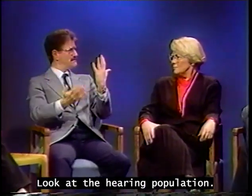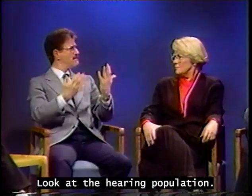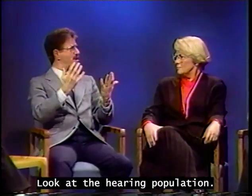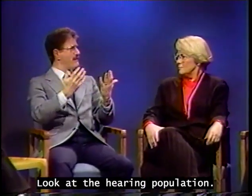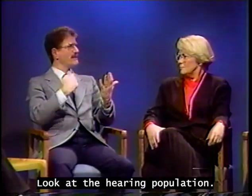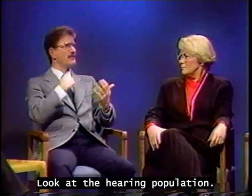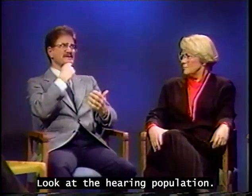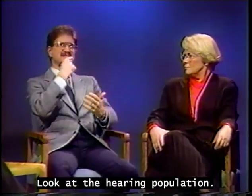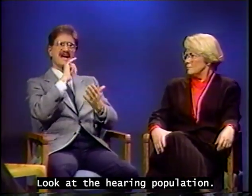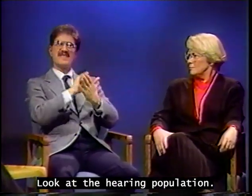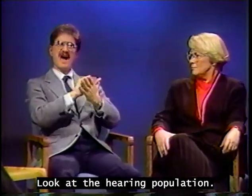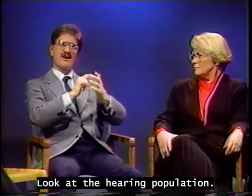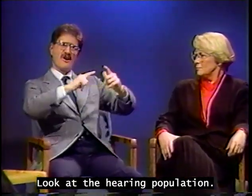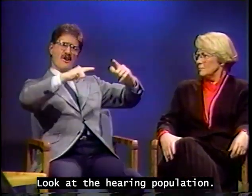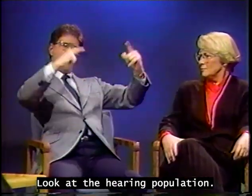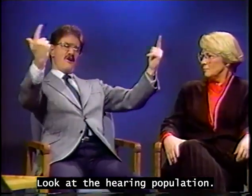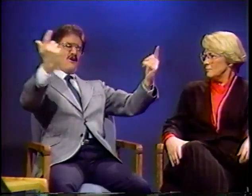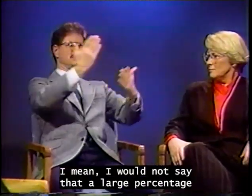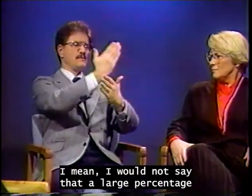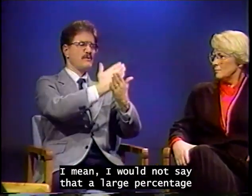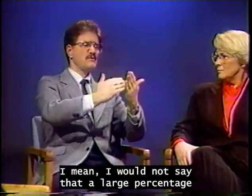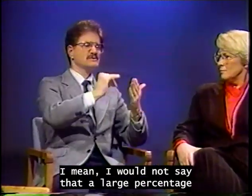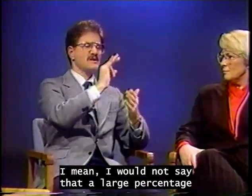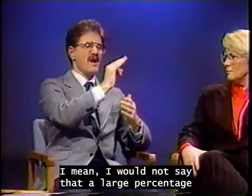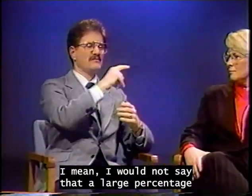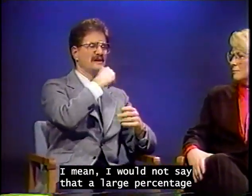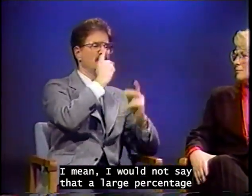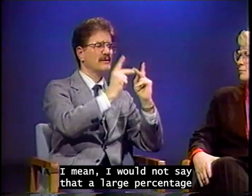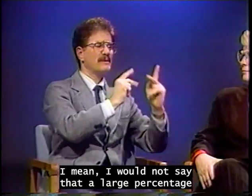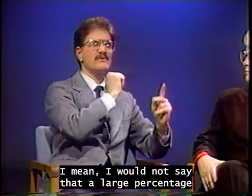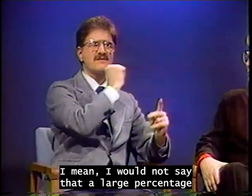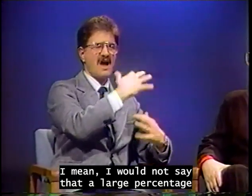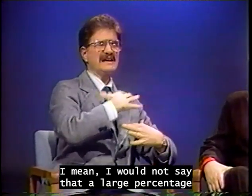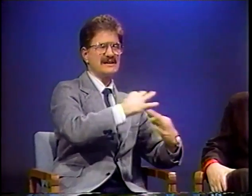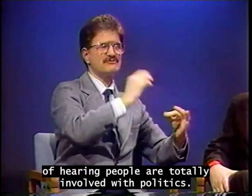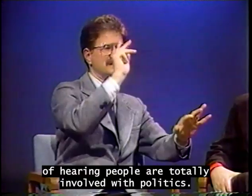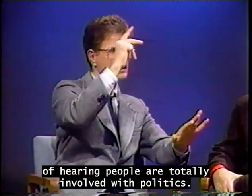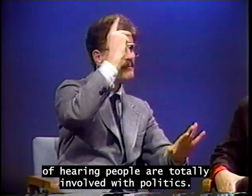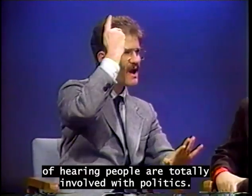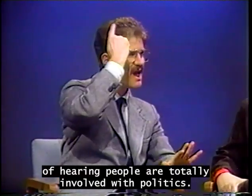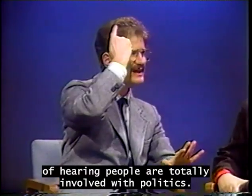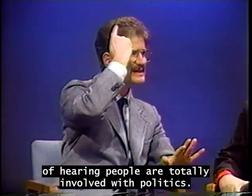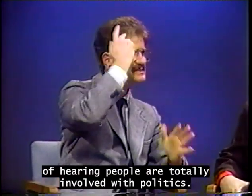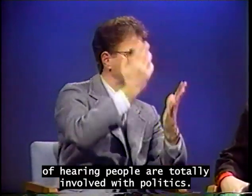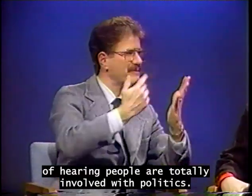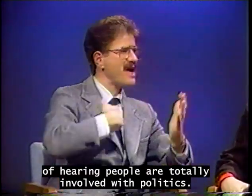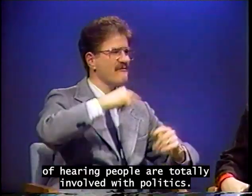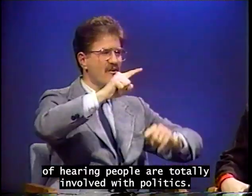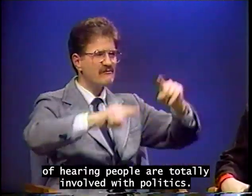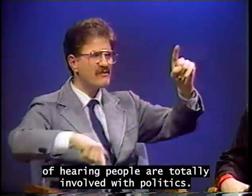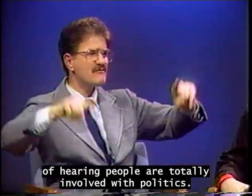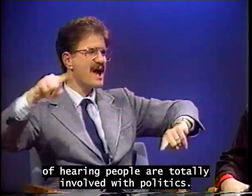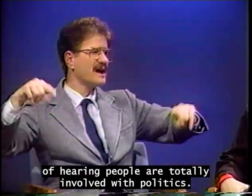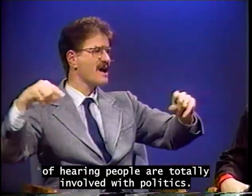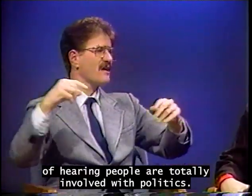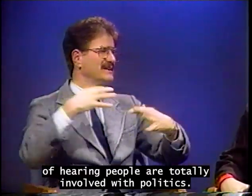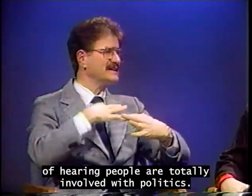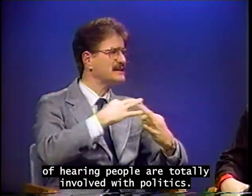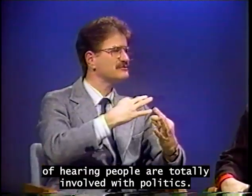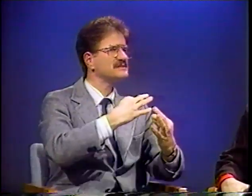Look at the hearing population. I mean, I would not say that a large percentage of hearing people are totally involved with politics.